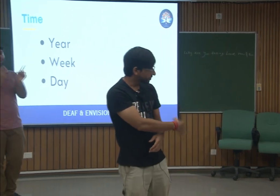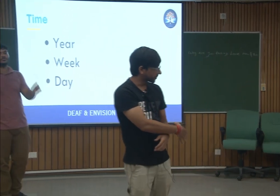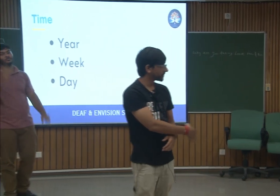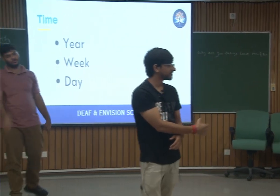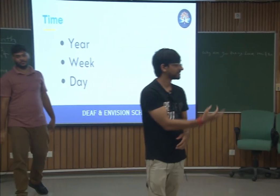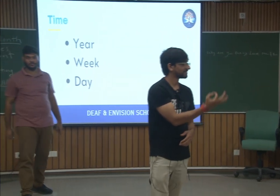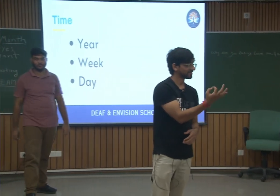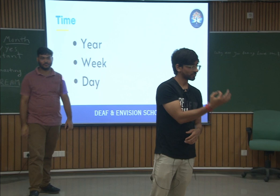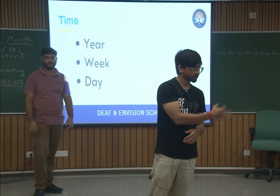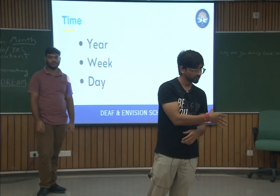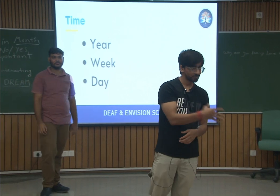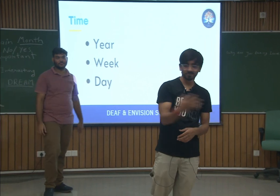New.